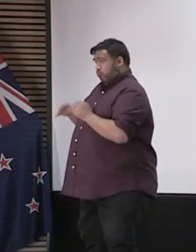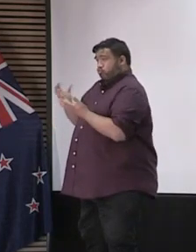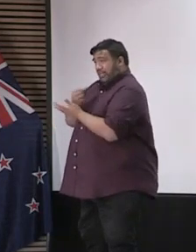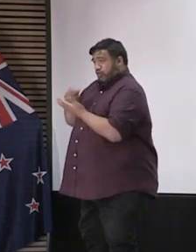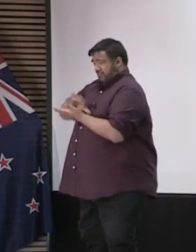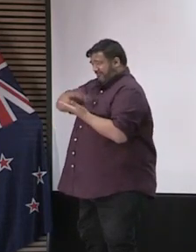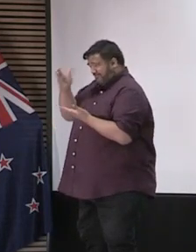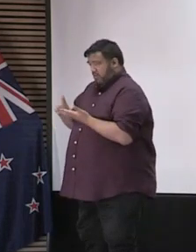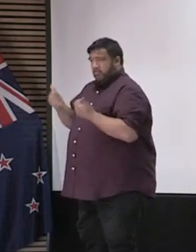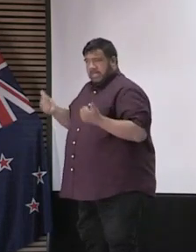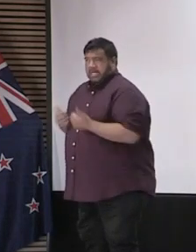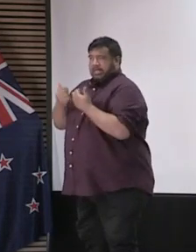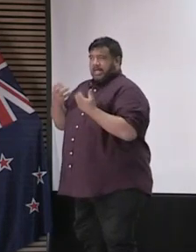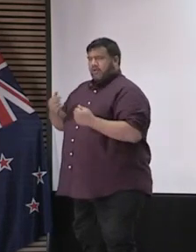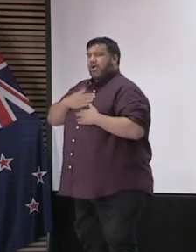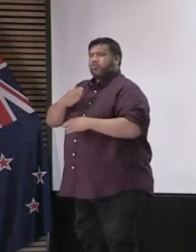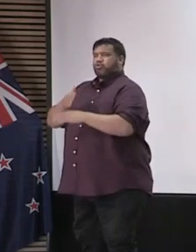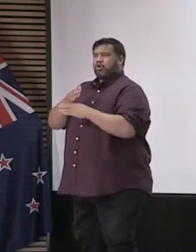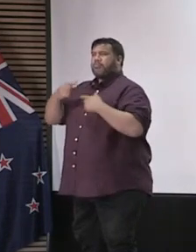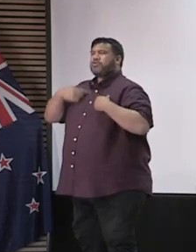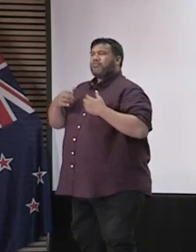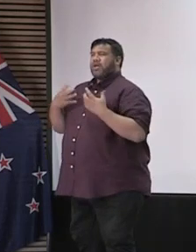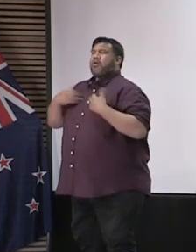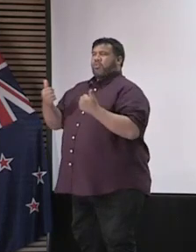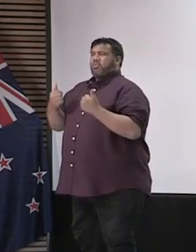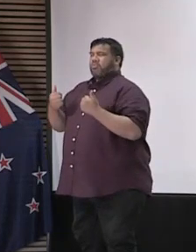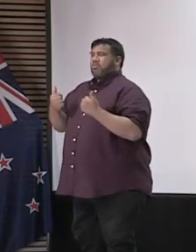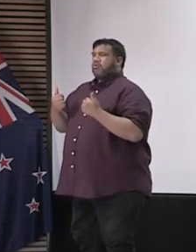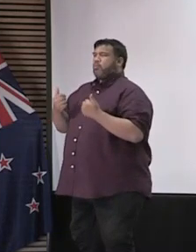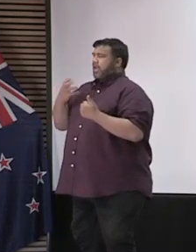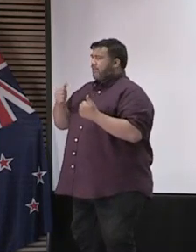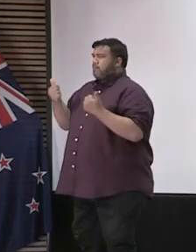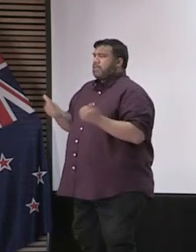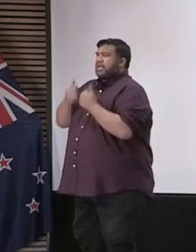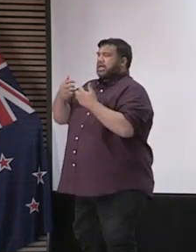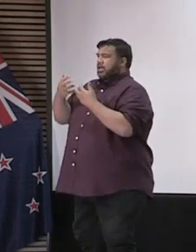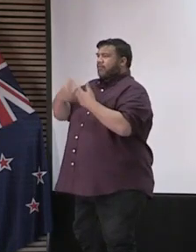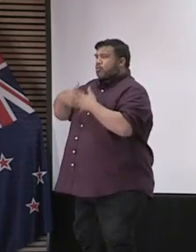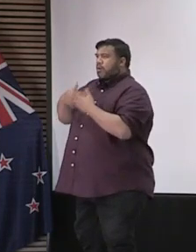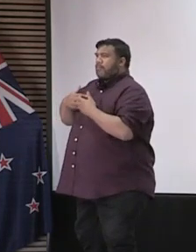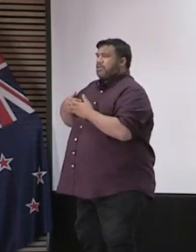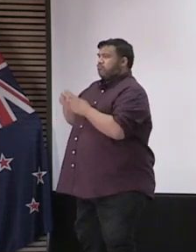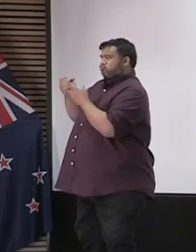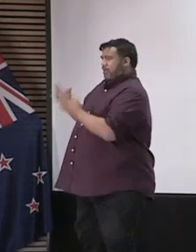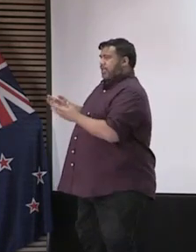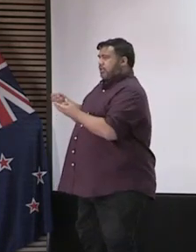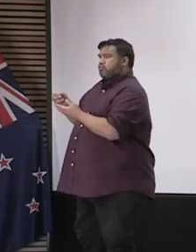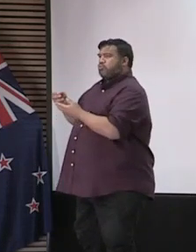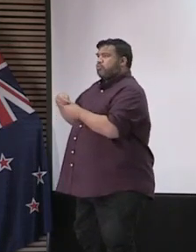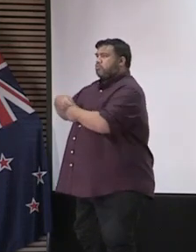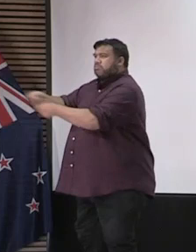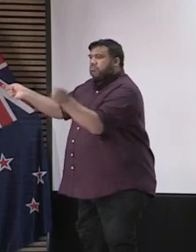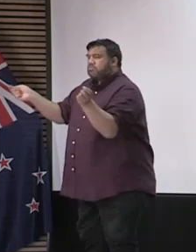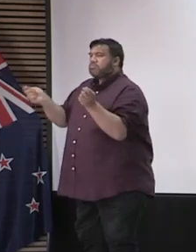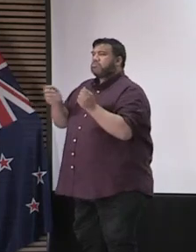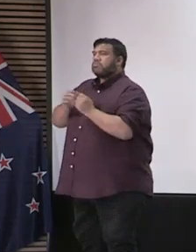that's our job as the Ministry of Health. I think we've gripped that up. We've got good stocks of PPE. We have